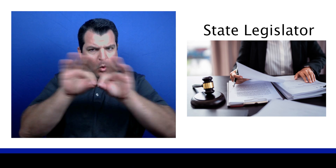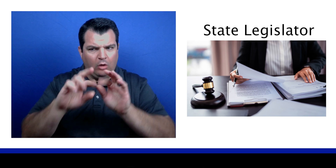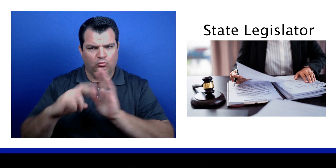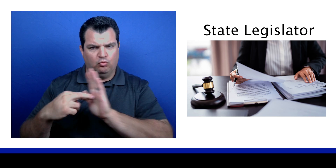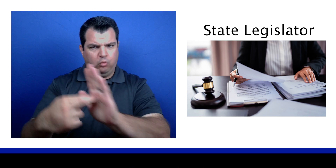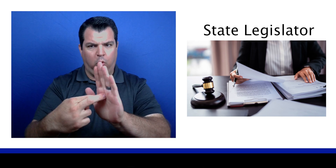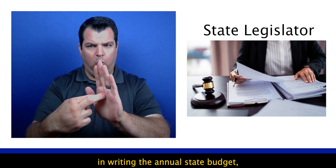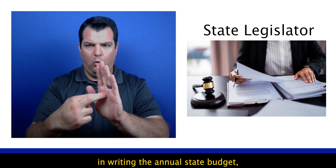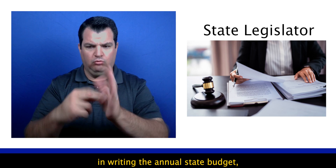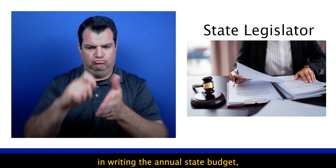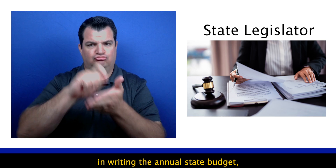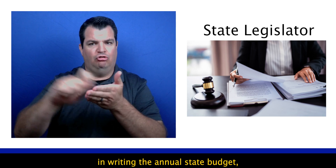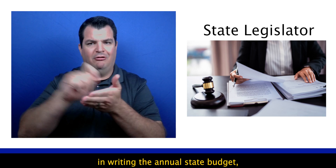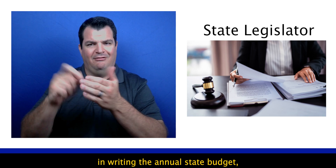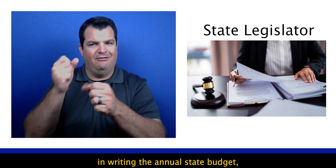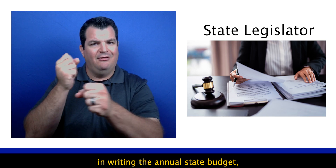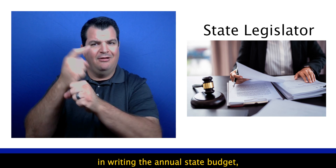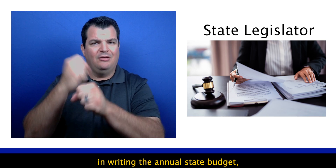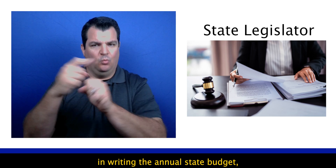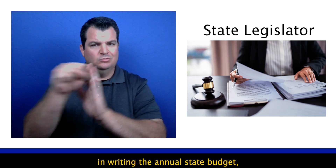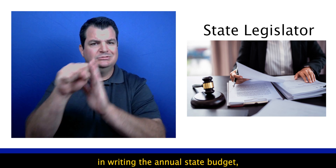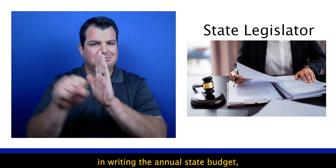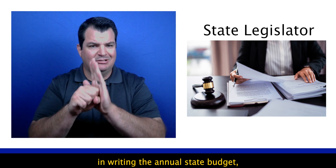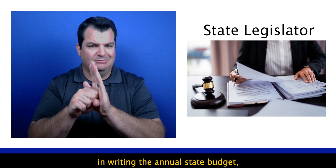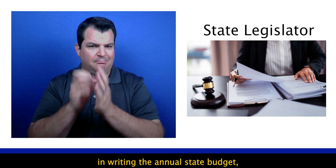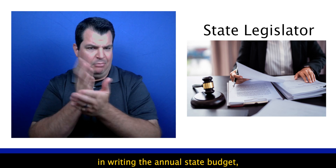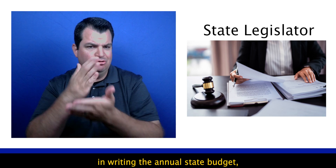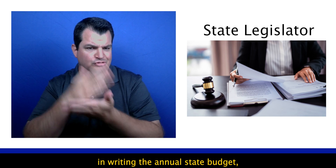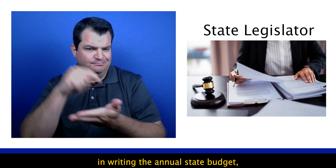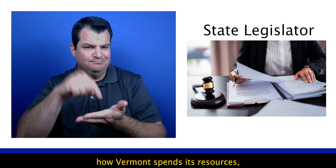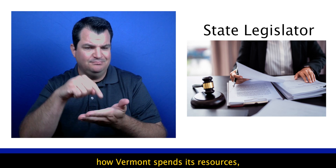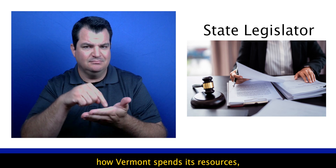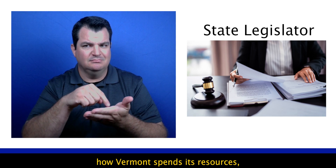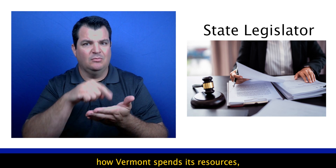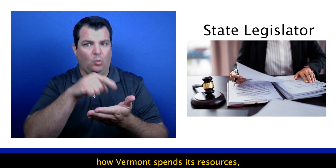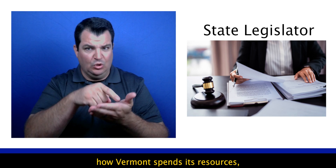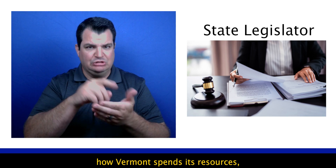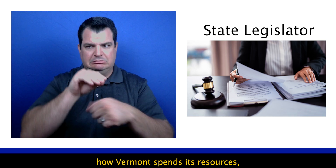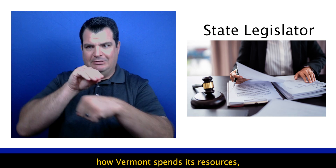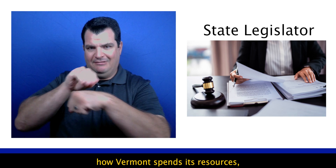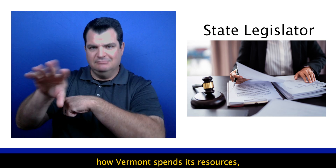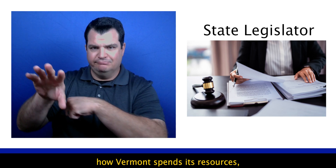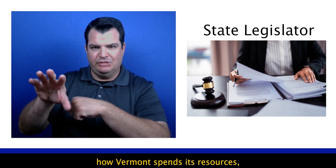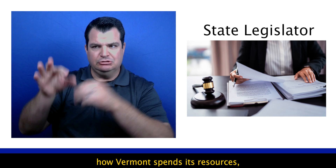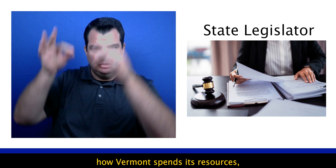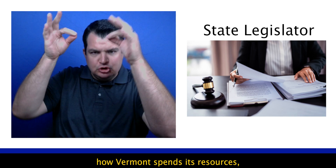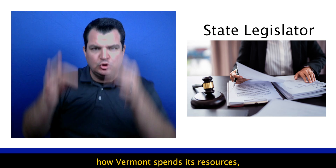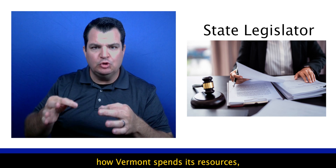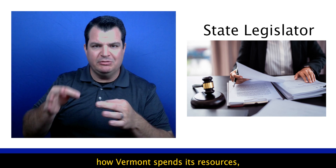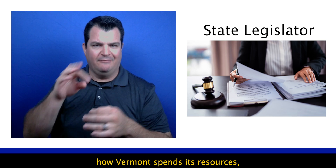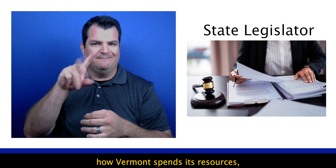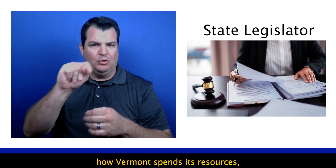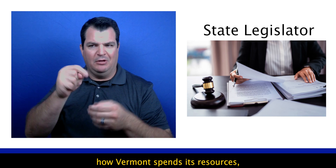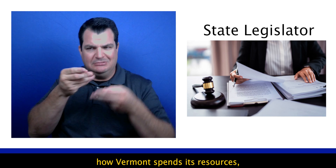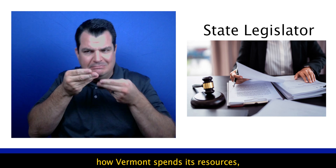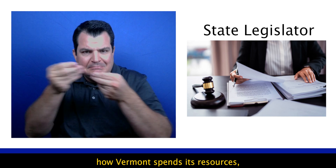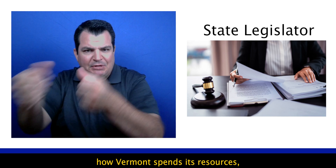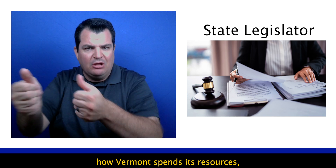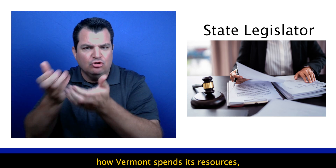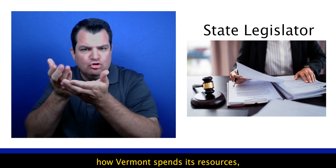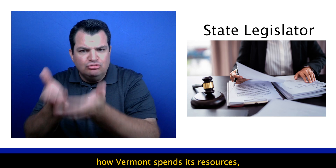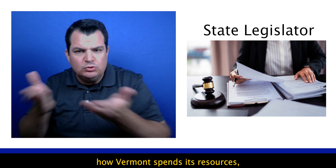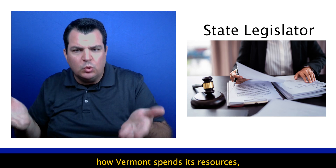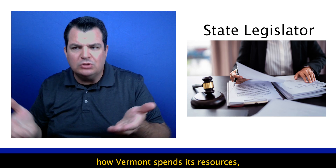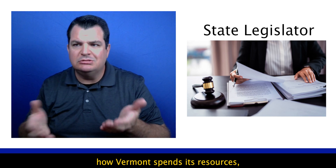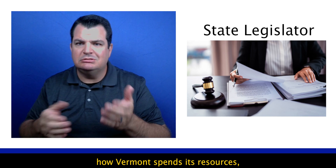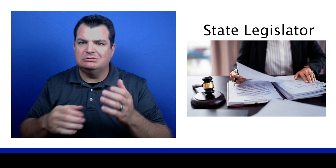They play a key role in writing the annual state budget, which determines how Vermont spends its resources, as well as